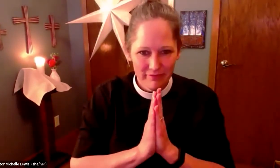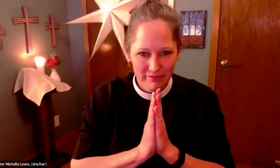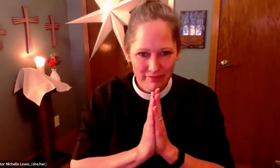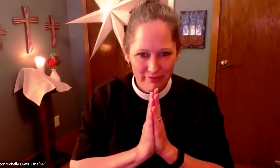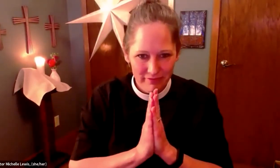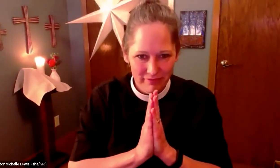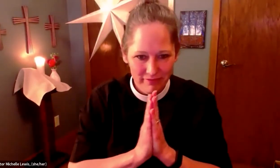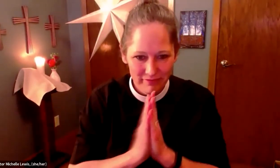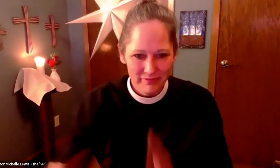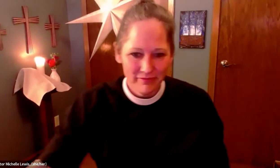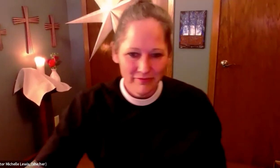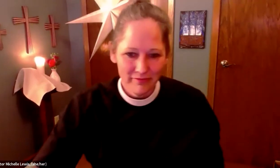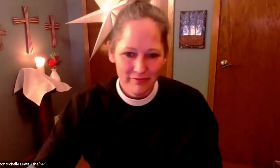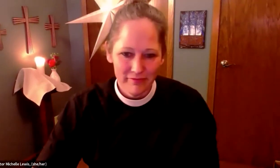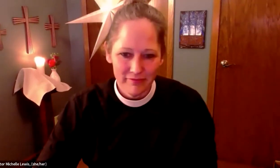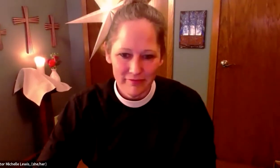Amen.